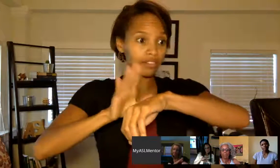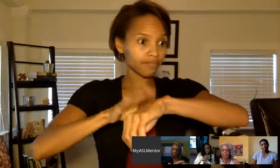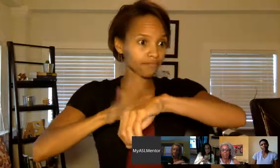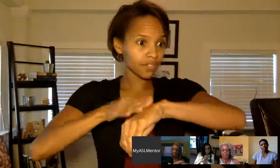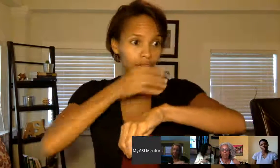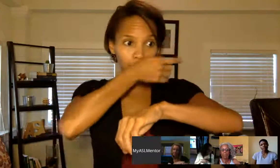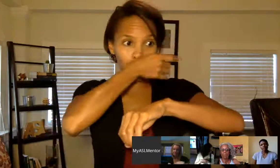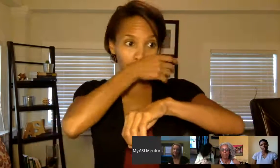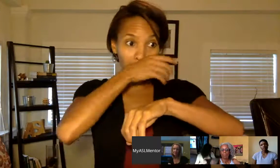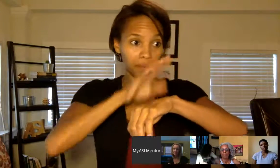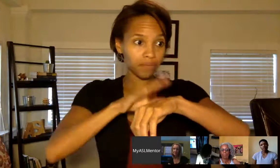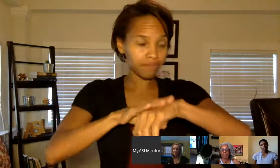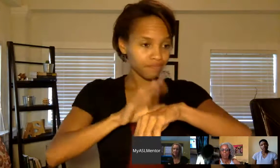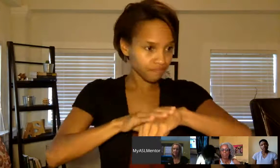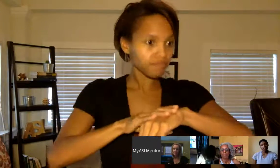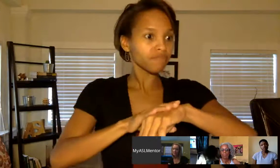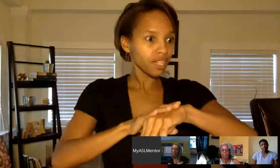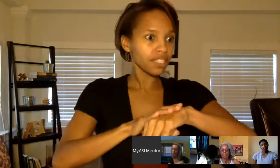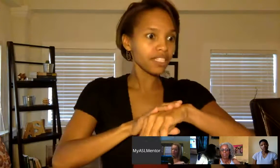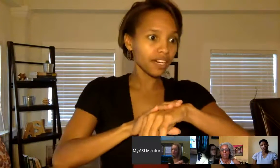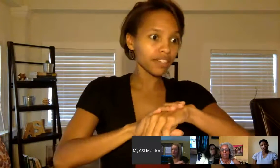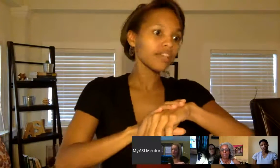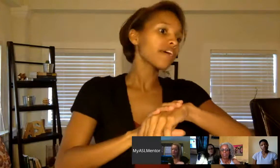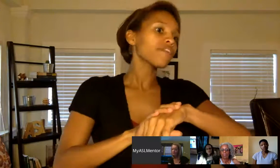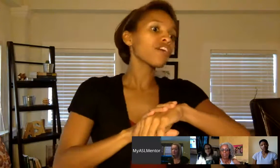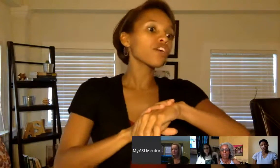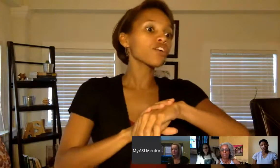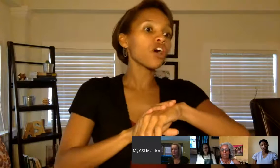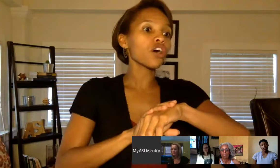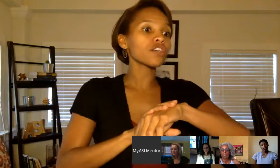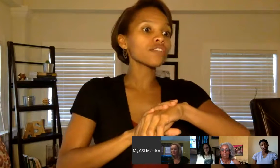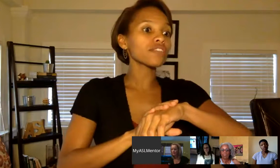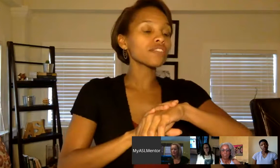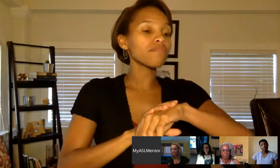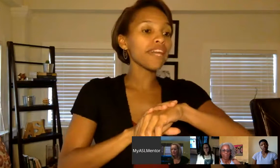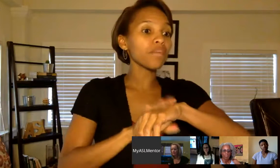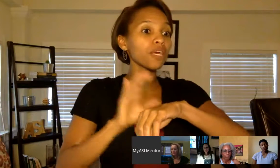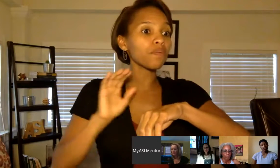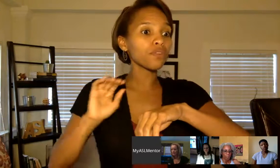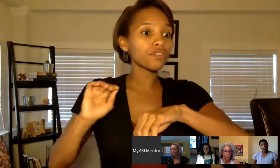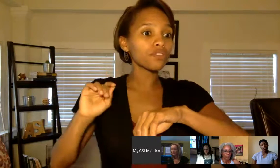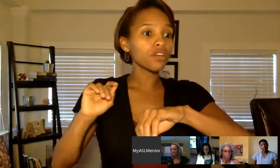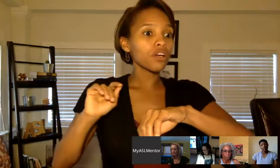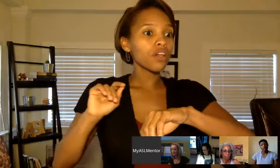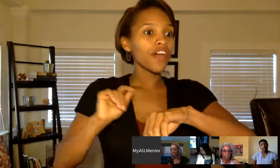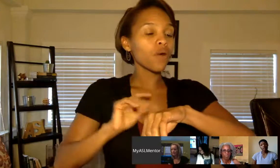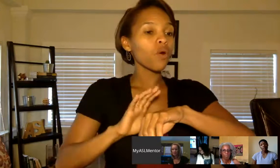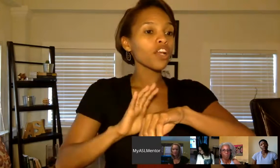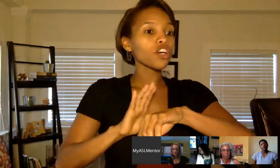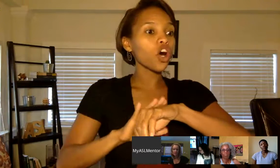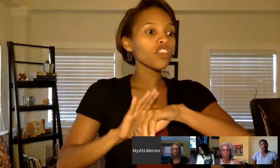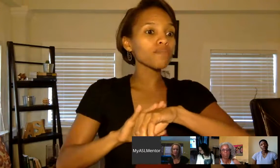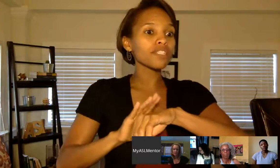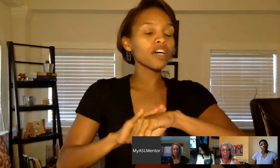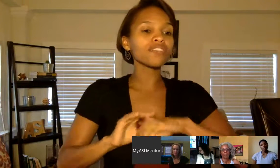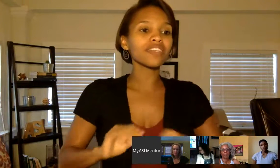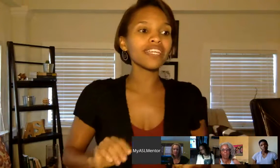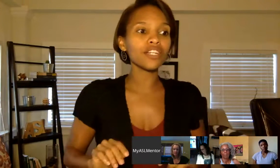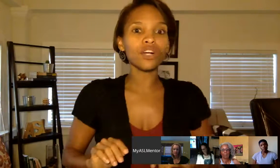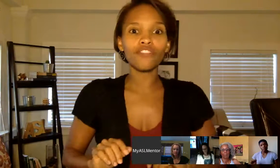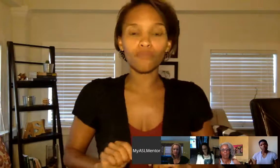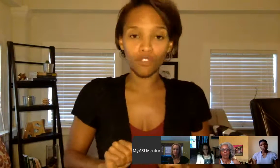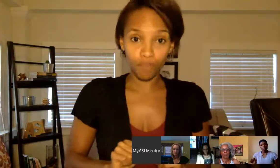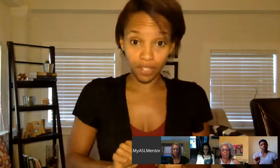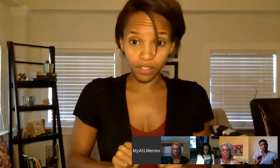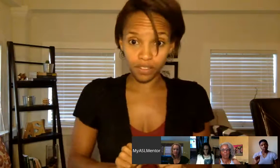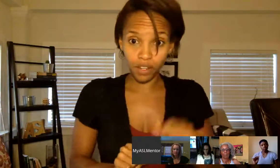Warning. Okay, warning. Done. There are many people that want to call themselves a leader